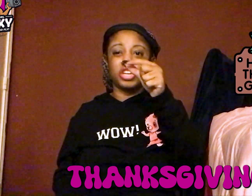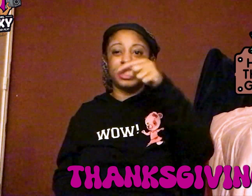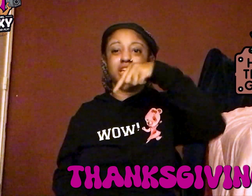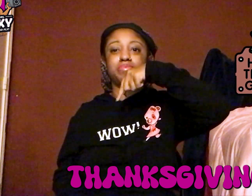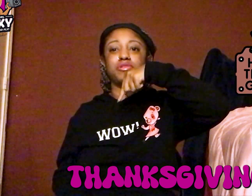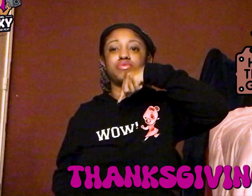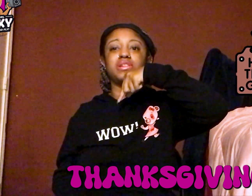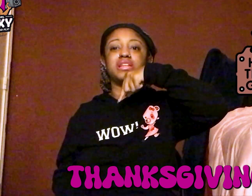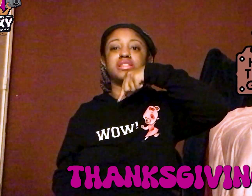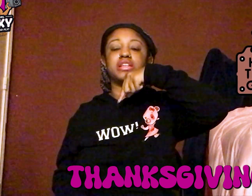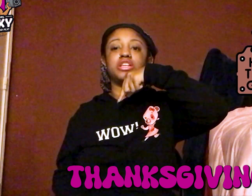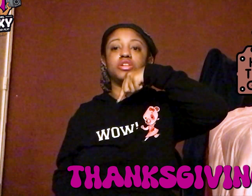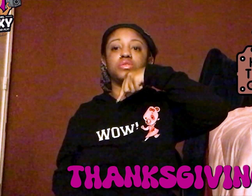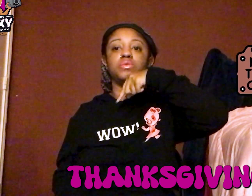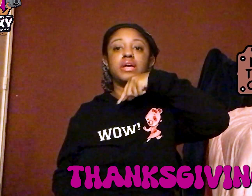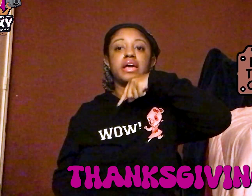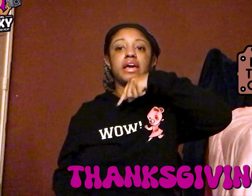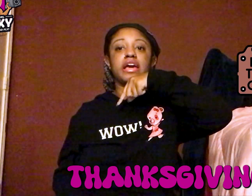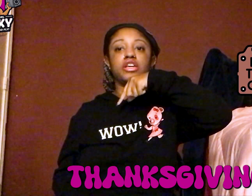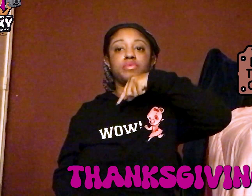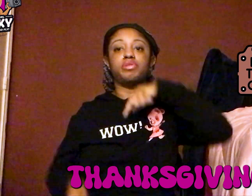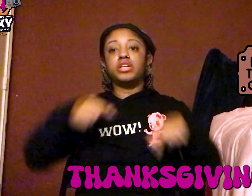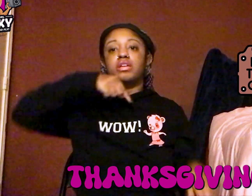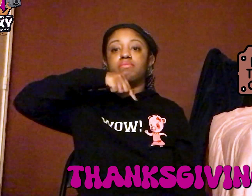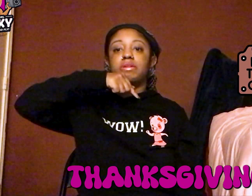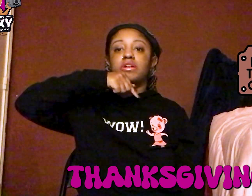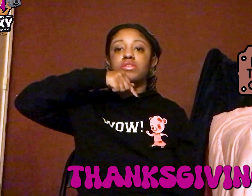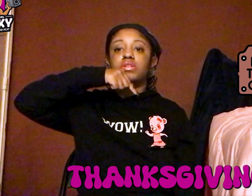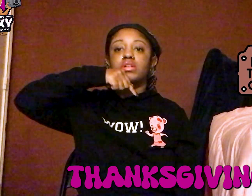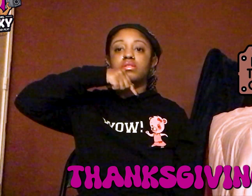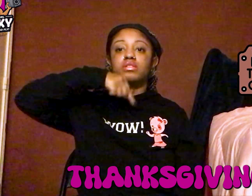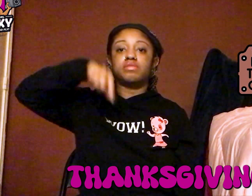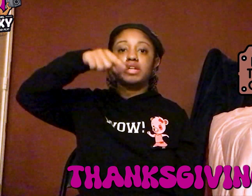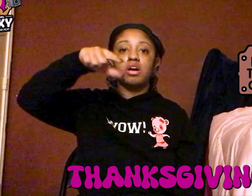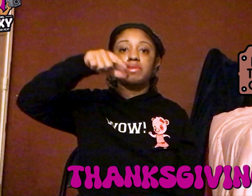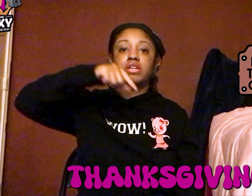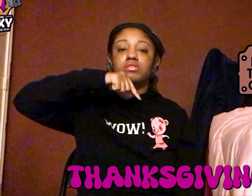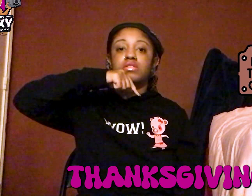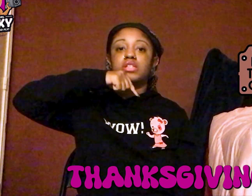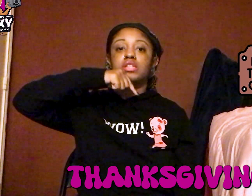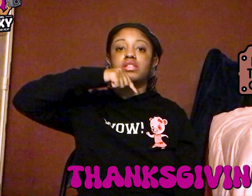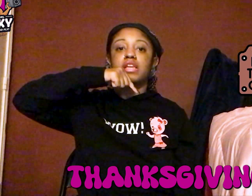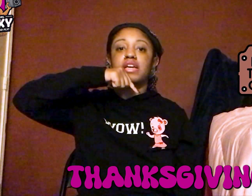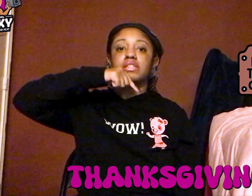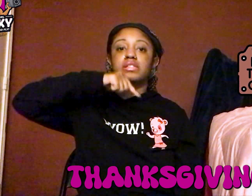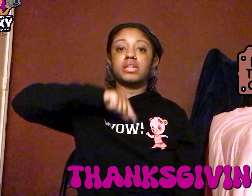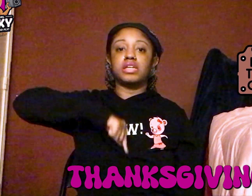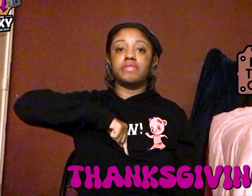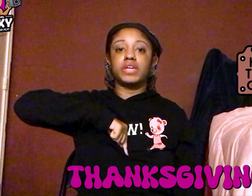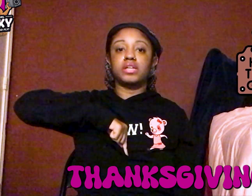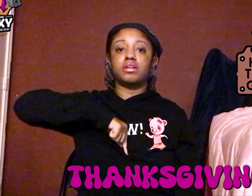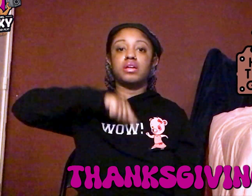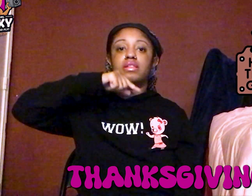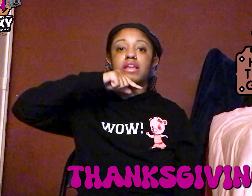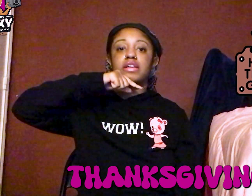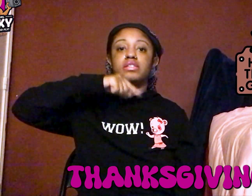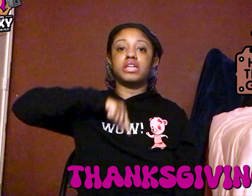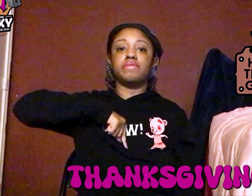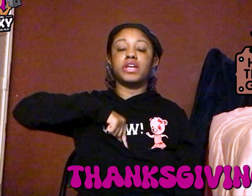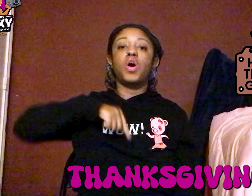G, but really it's a Q. And you put it, maybe I do this because this is my dominant. So this is Thanksgiving. Thanksgiving.